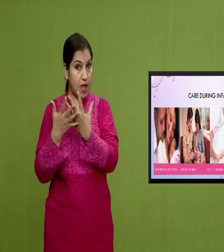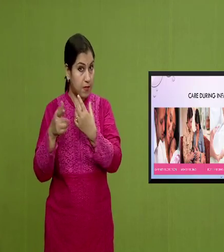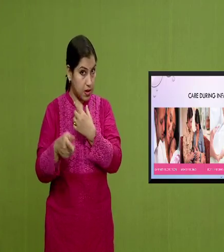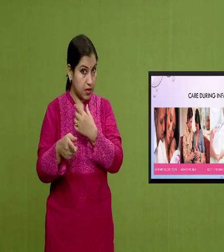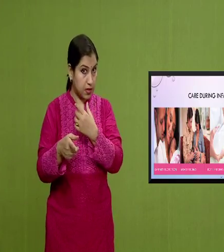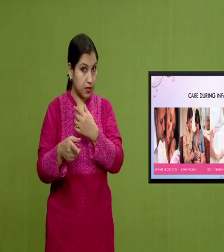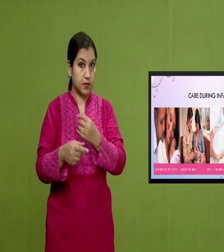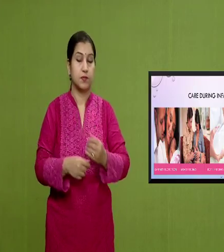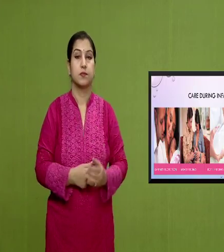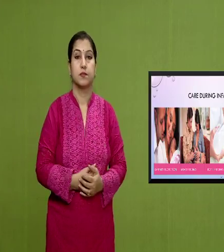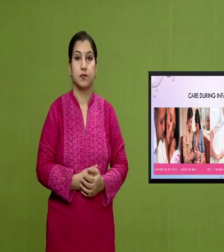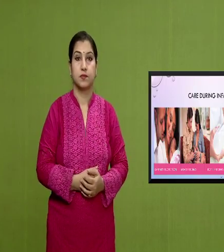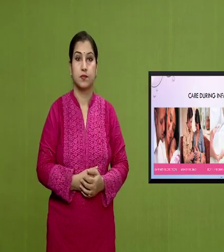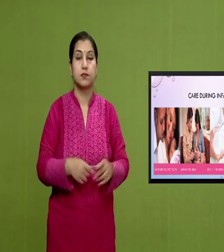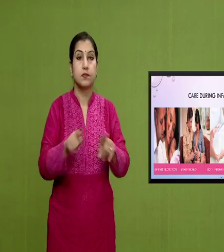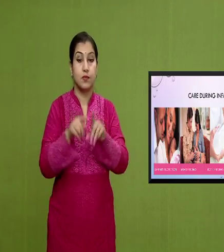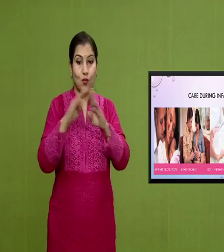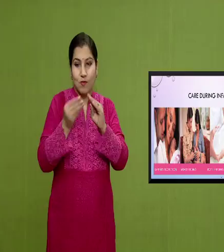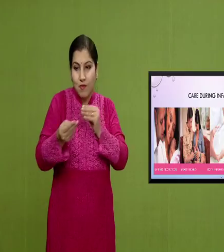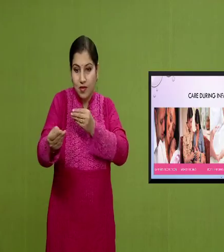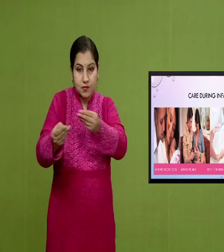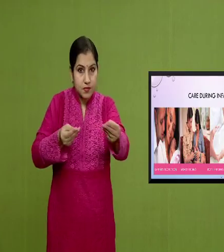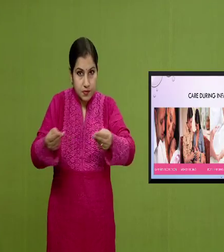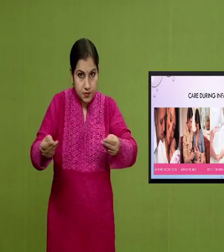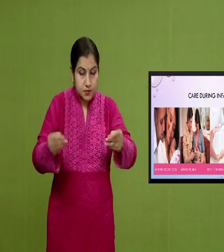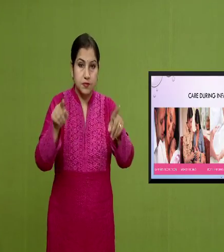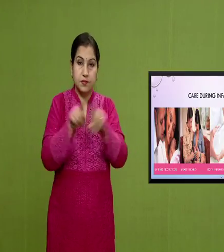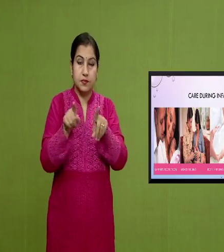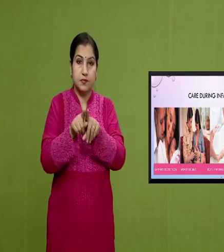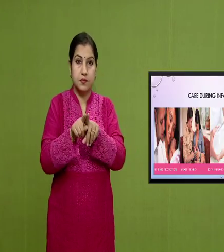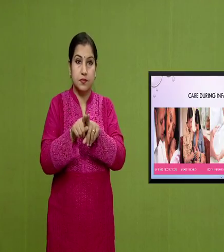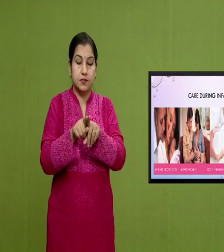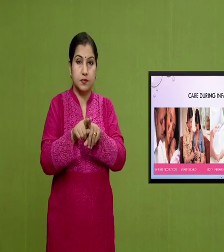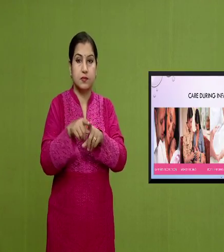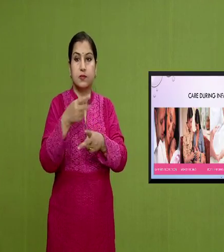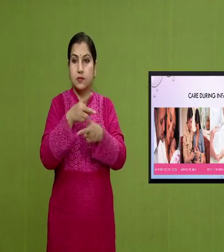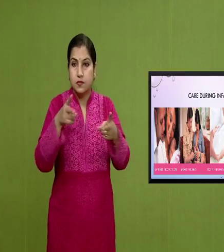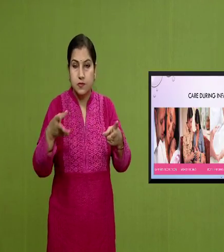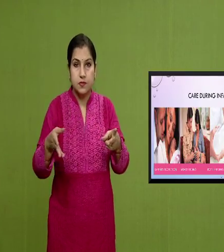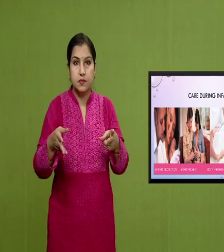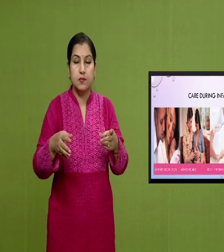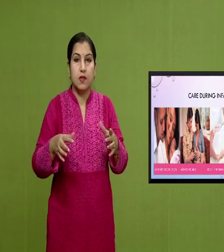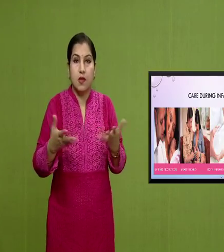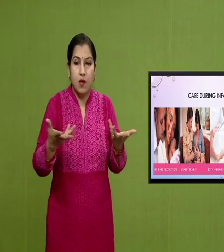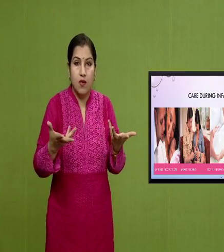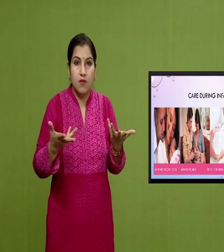family, neighbors and creches in case of